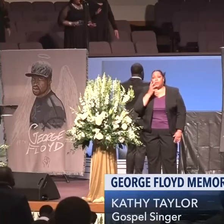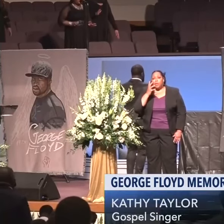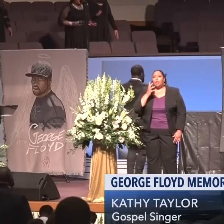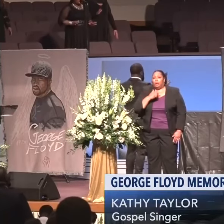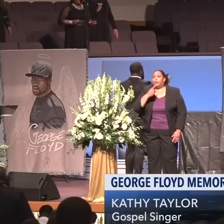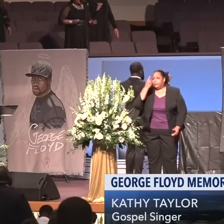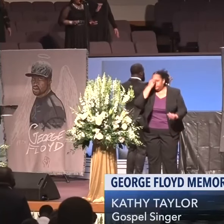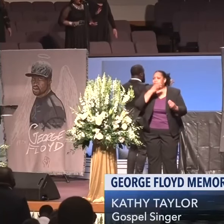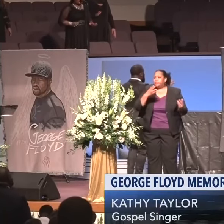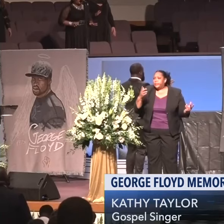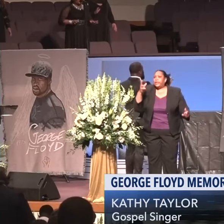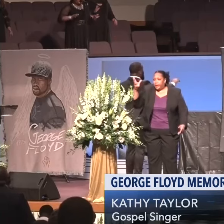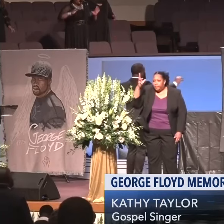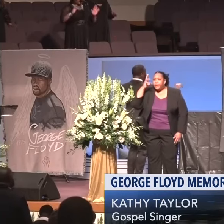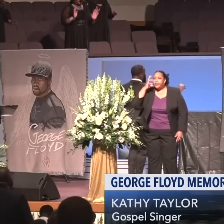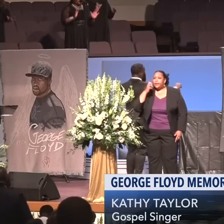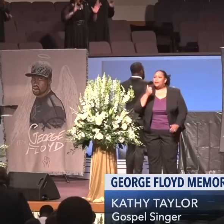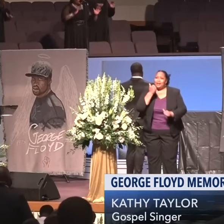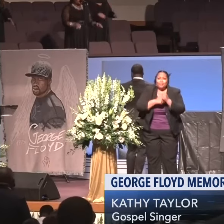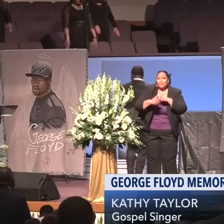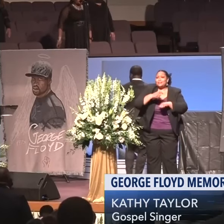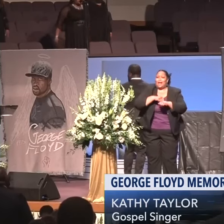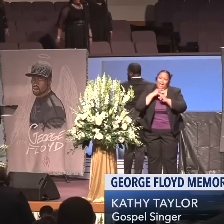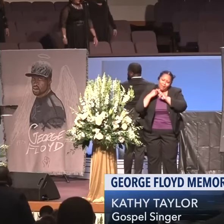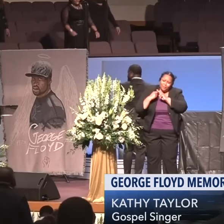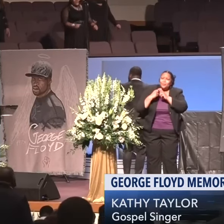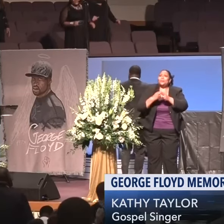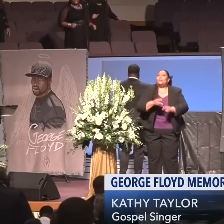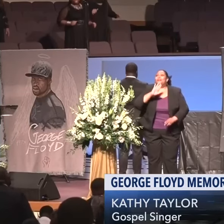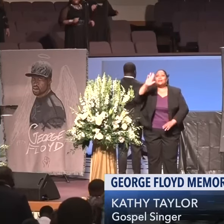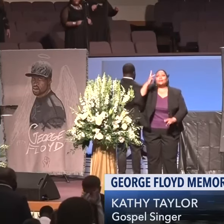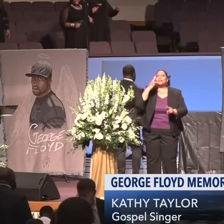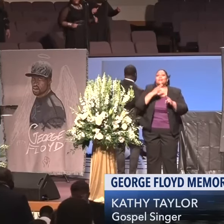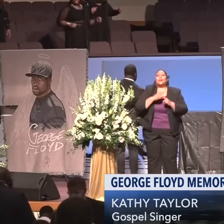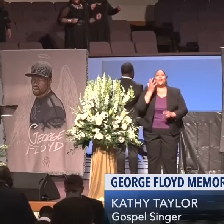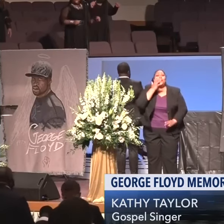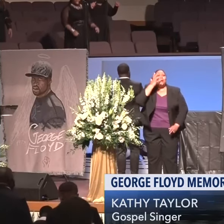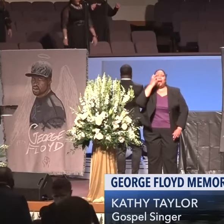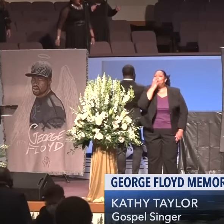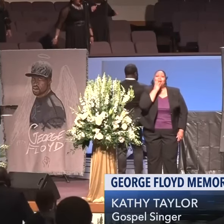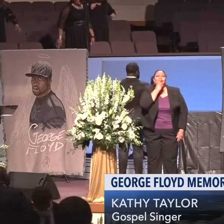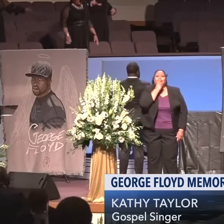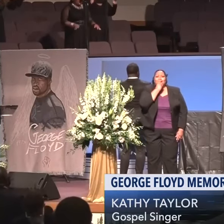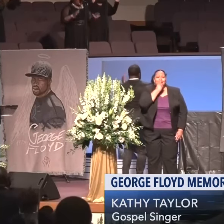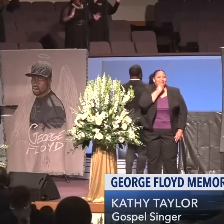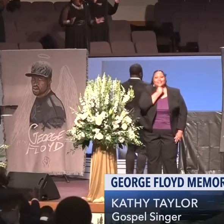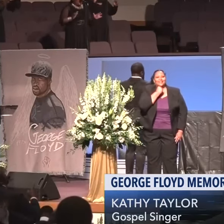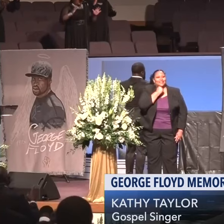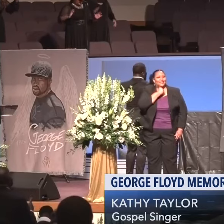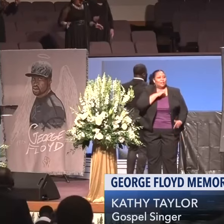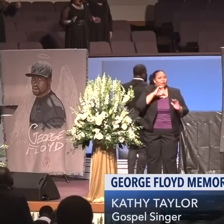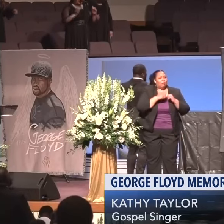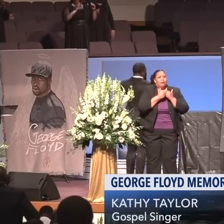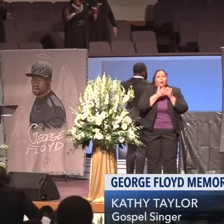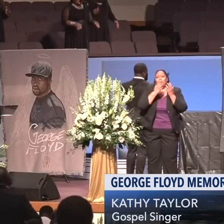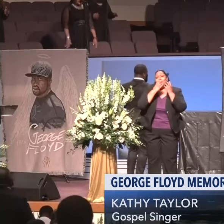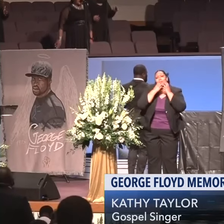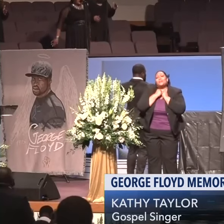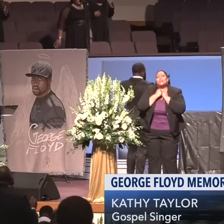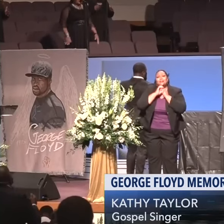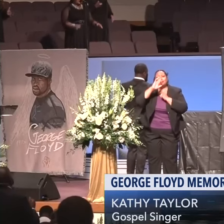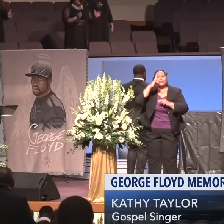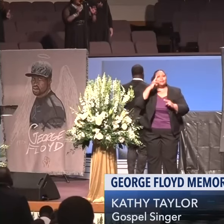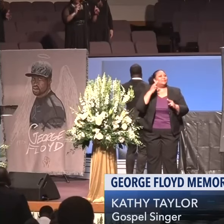I tell you, he'll hear you every time you call. Oh, how precious. How